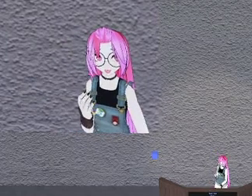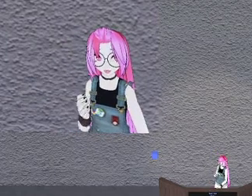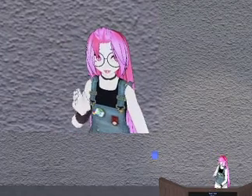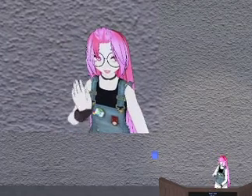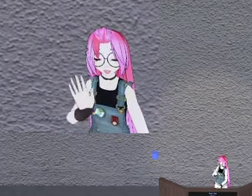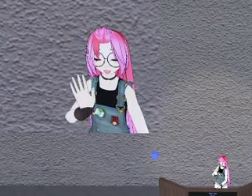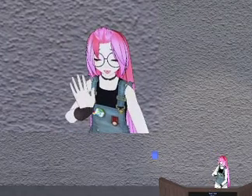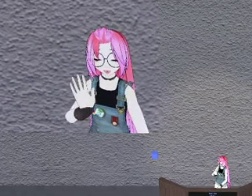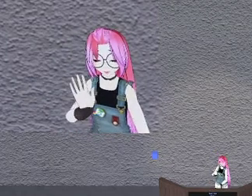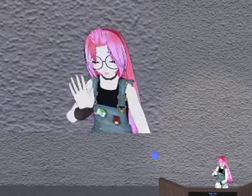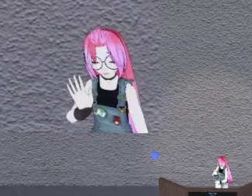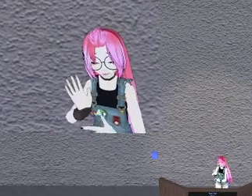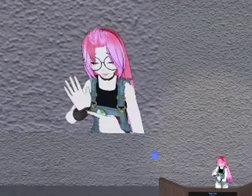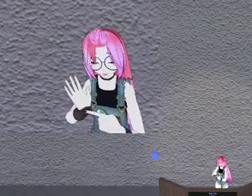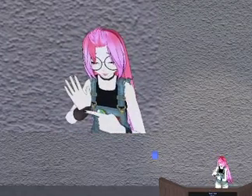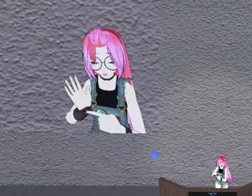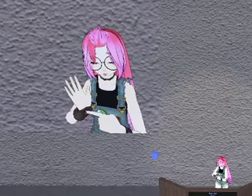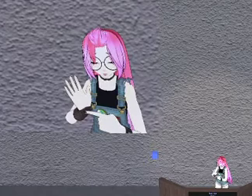perfect model of